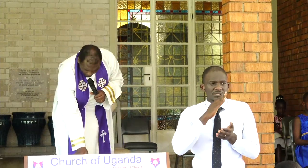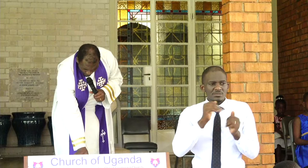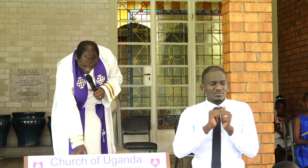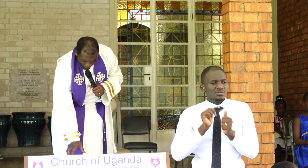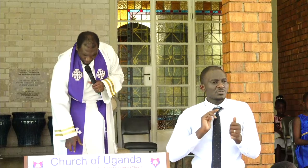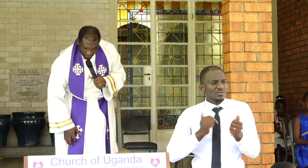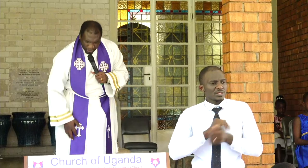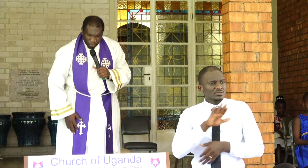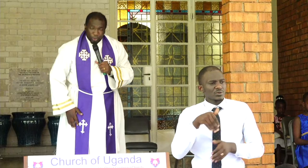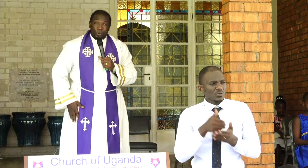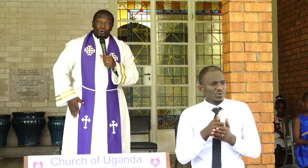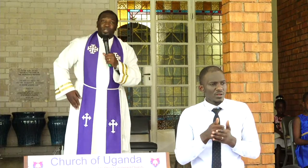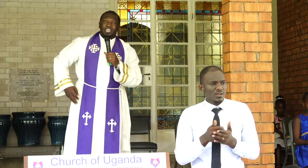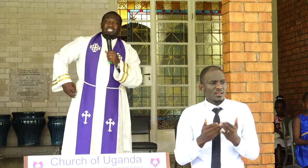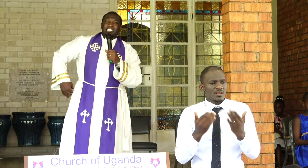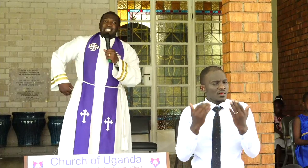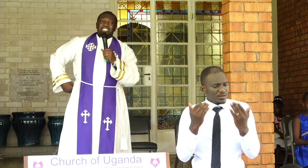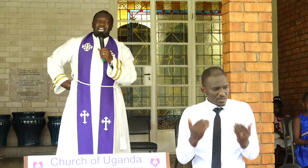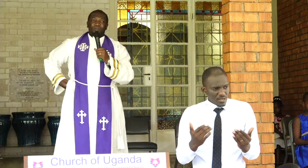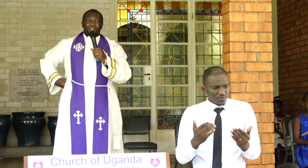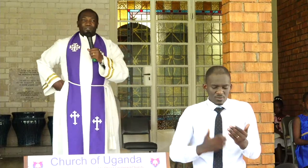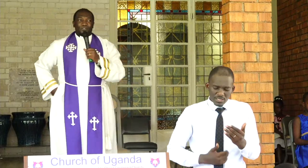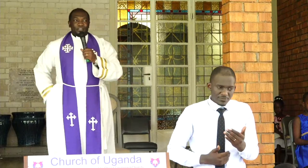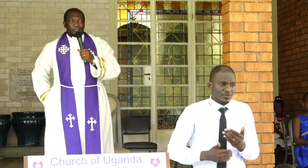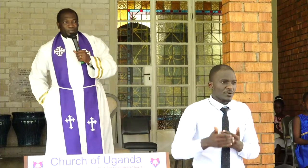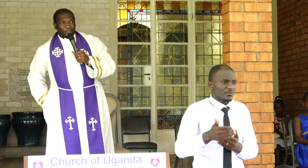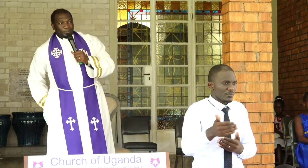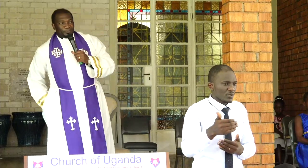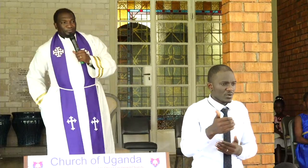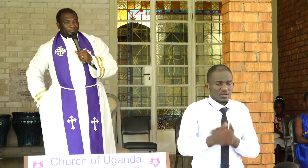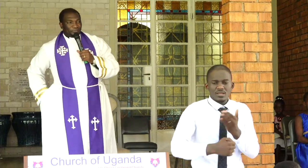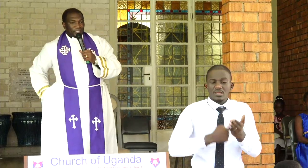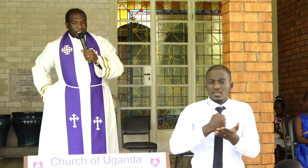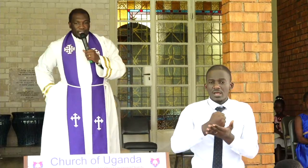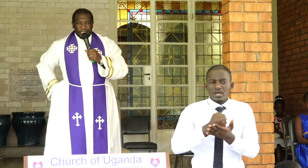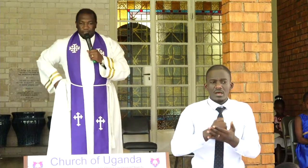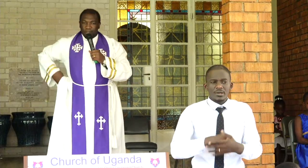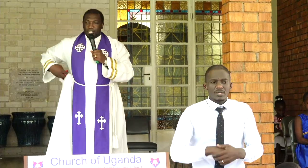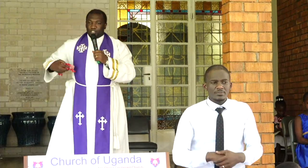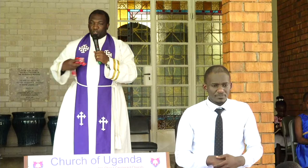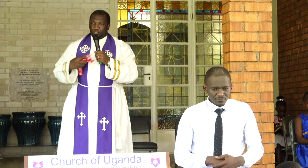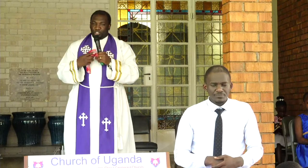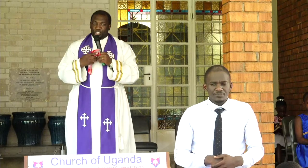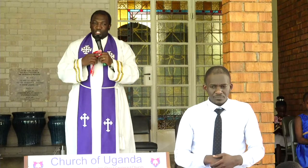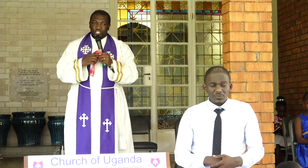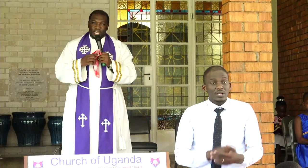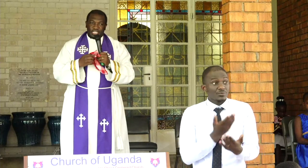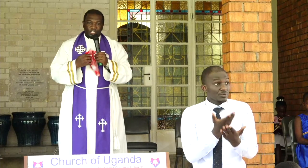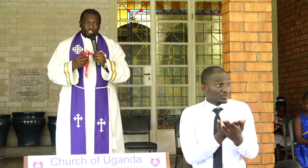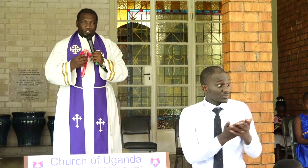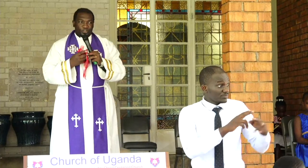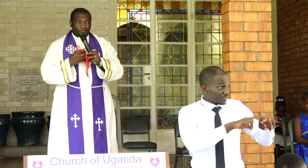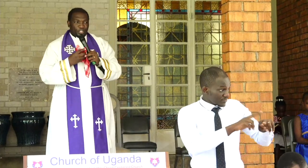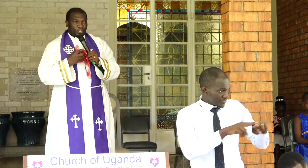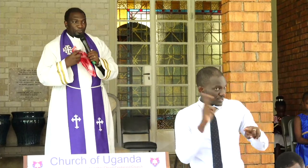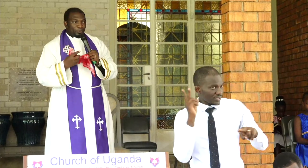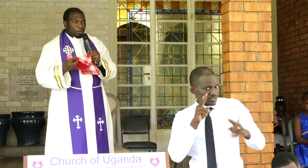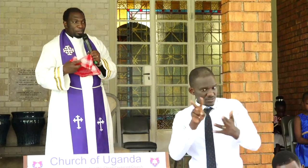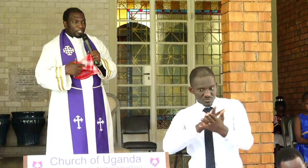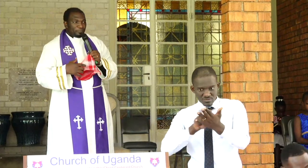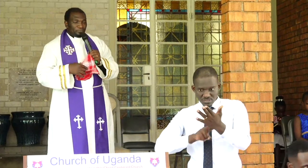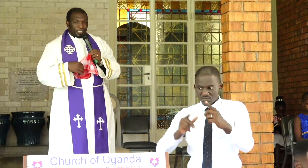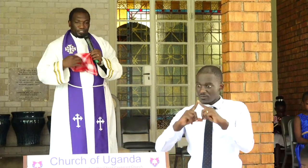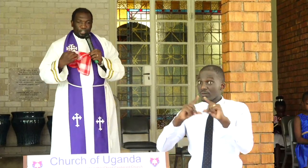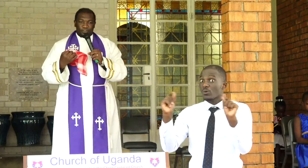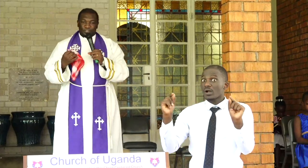Spirit be with us all now and forevermore. Amen. I'll ask you to sit and listen to the reading of the